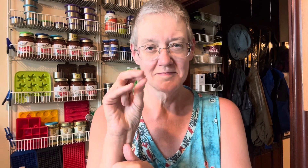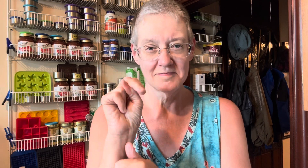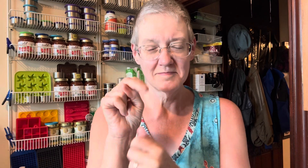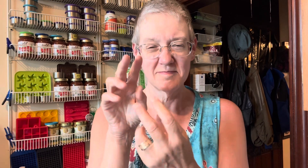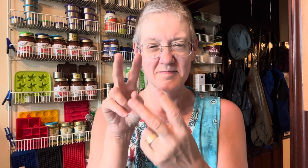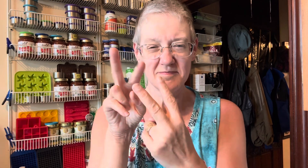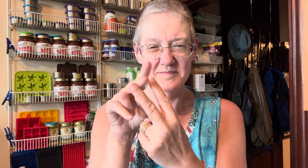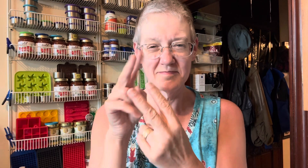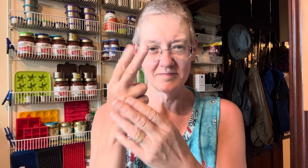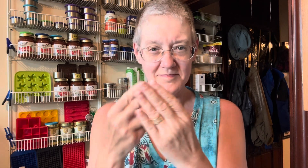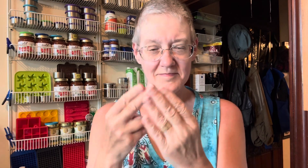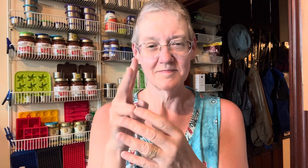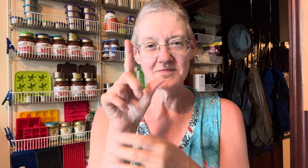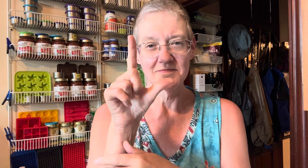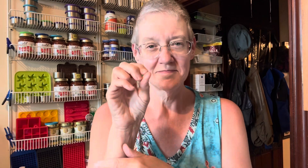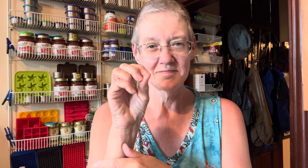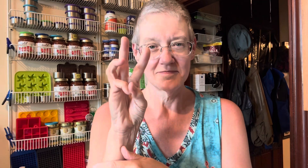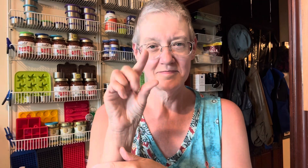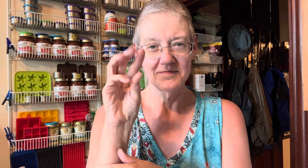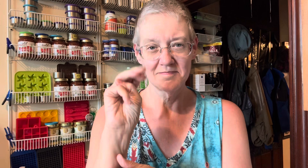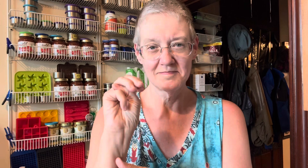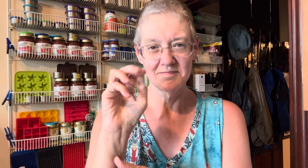low magnesium, and low iron.